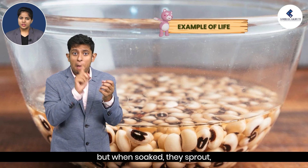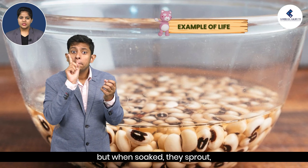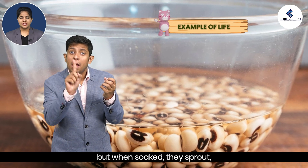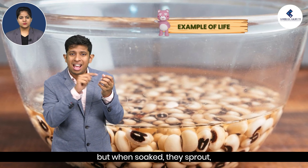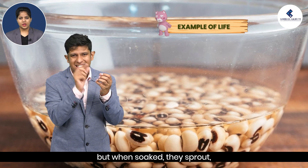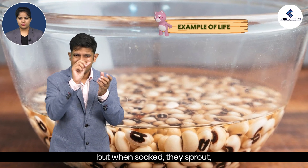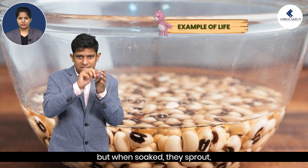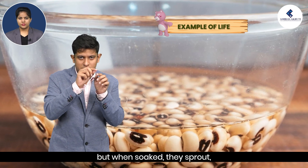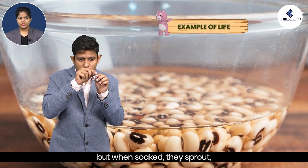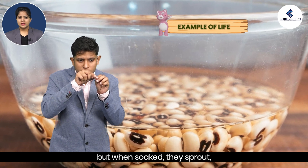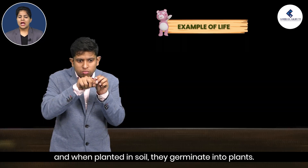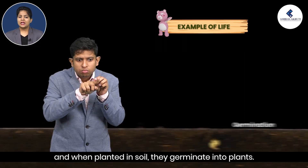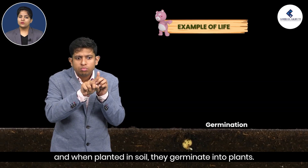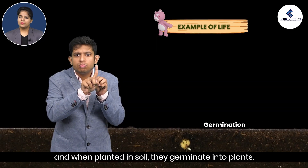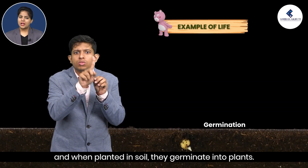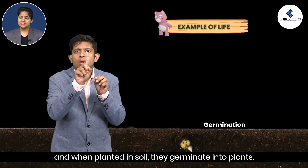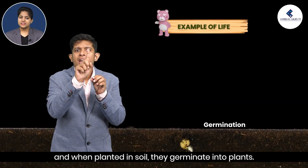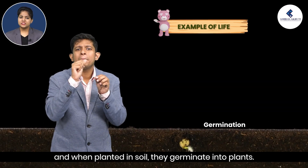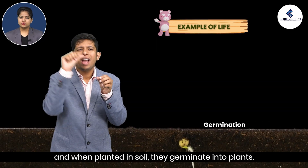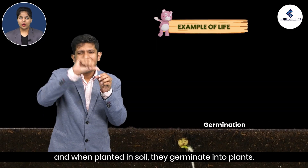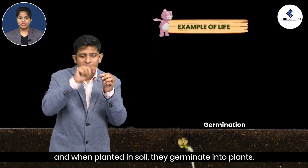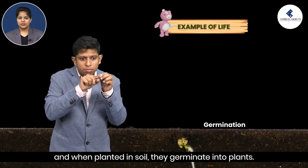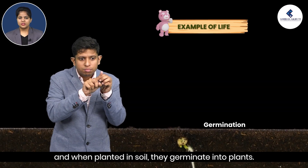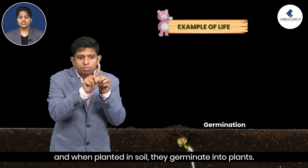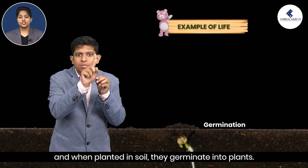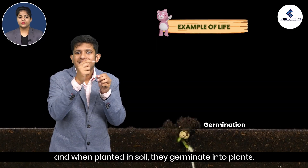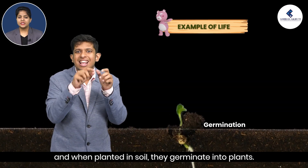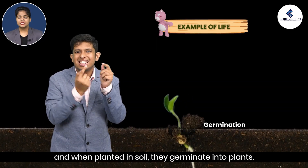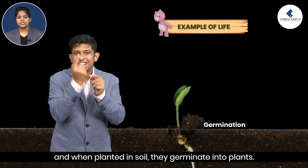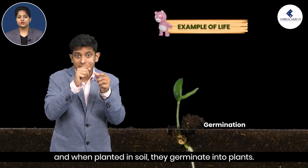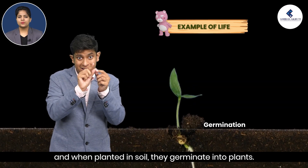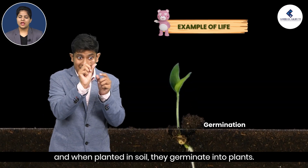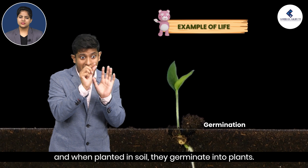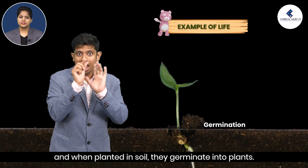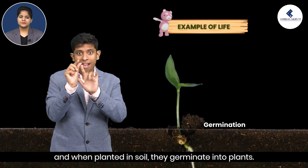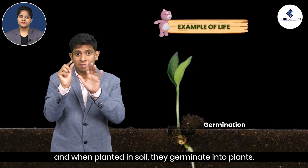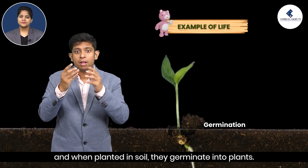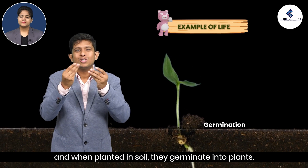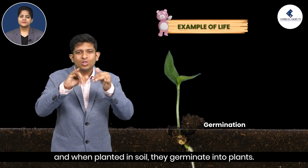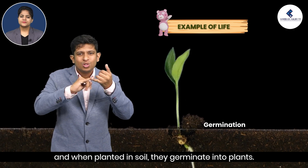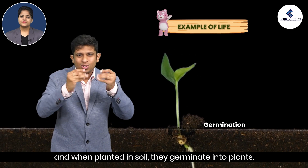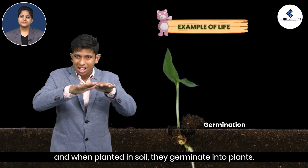soaked, they sprout, and when planted in soil, they germinate into plants.